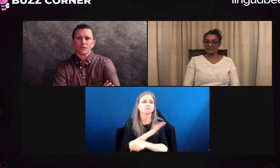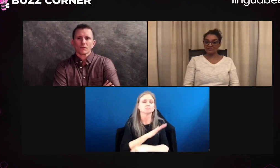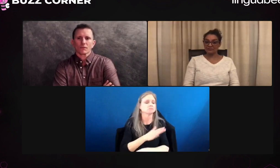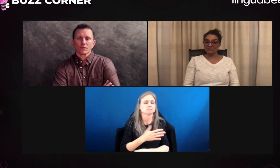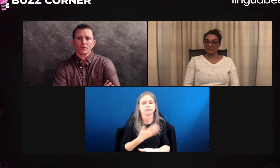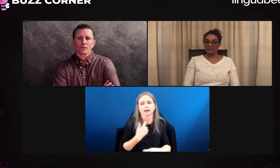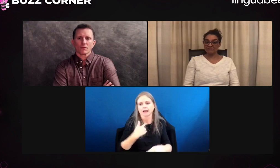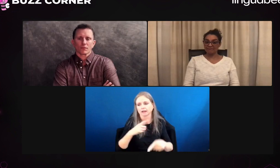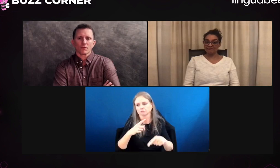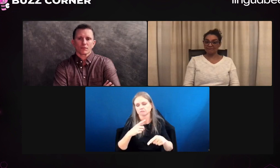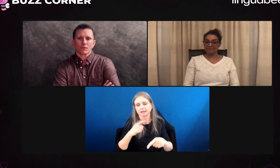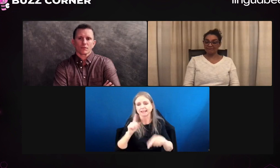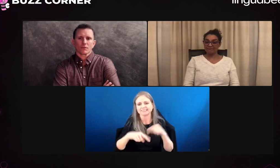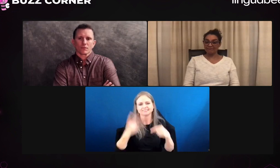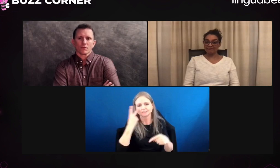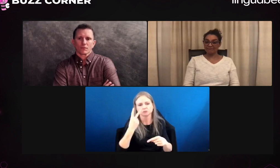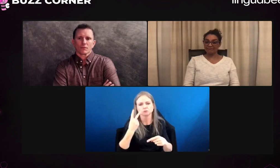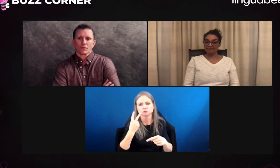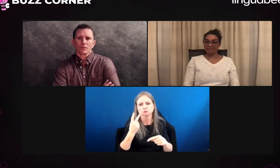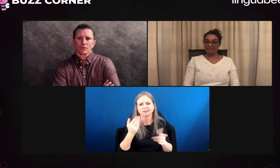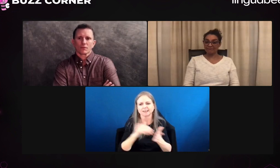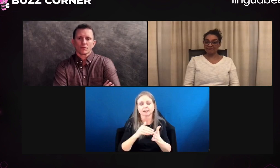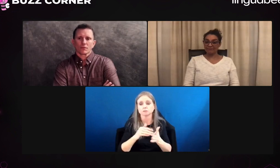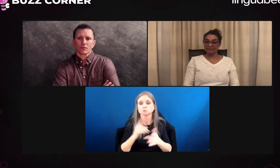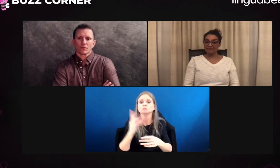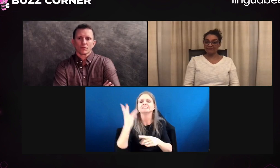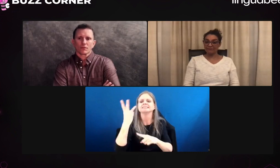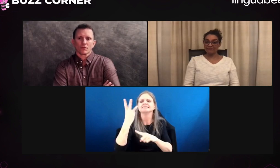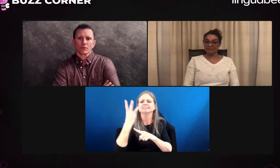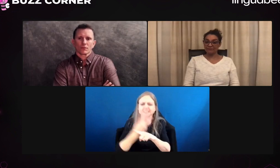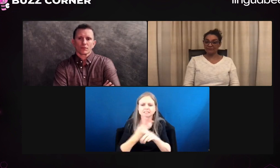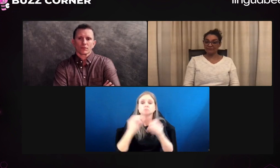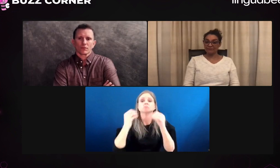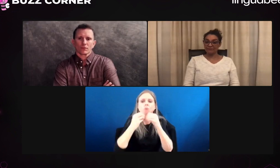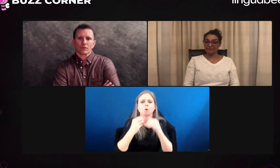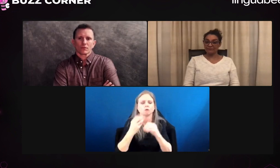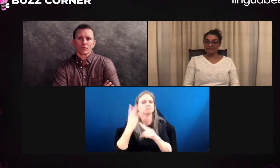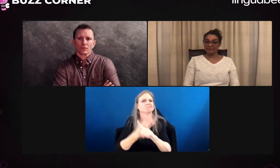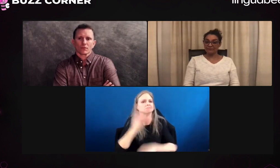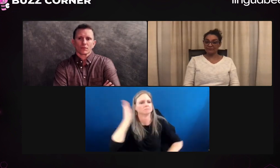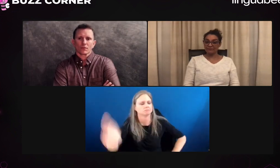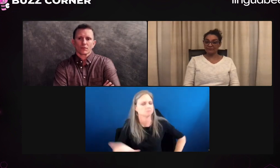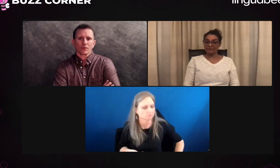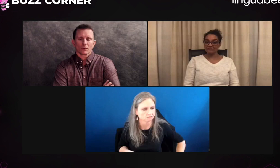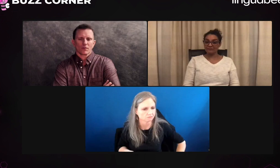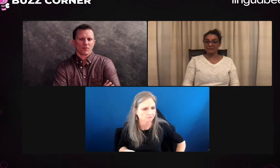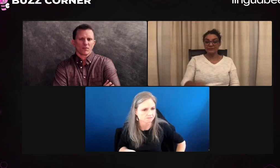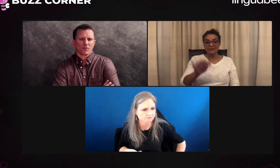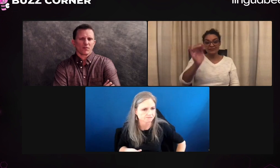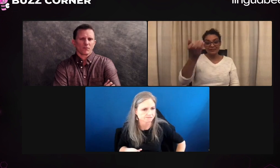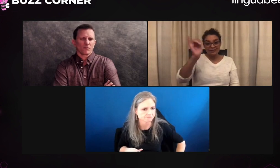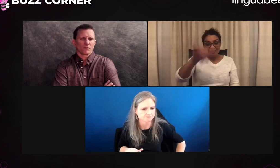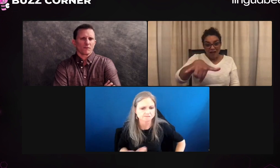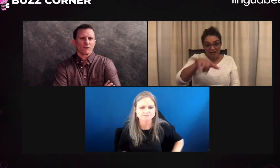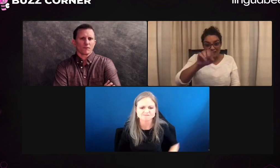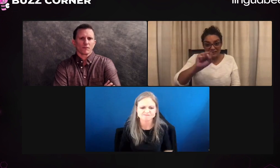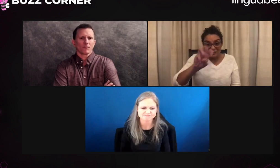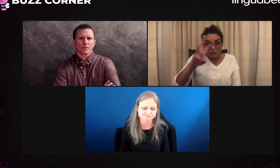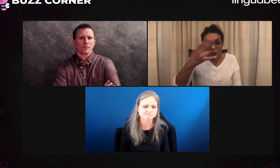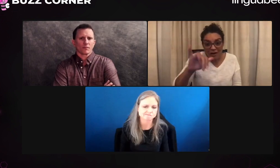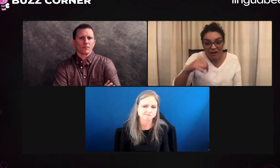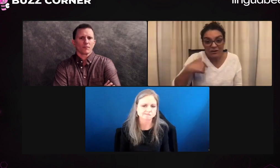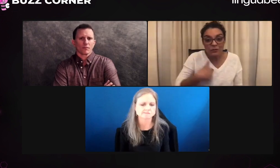these doctors say, oh, we're full. And so I won't be able to see you again for another 6 months.